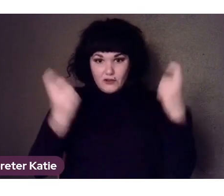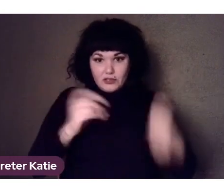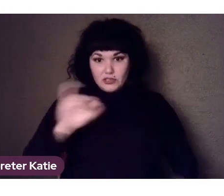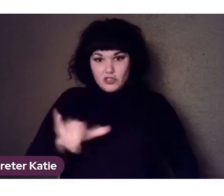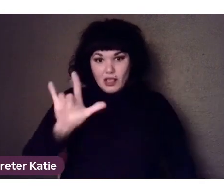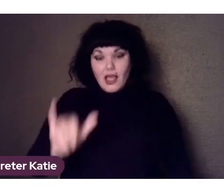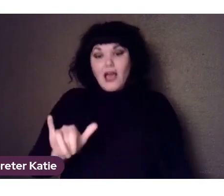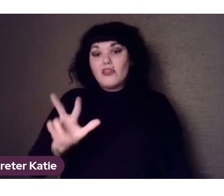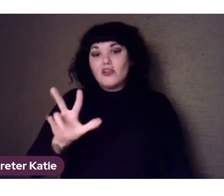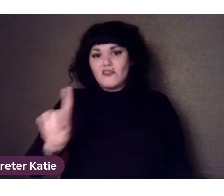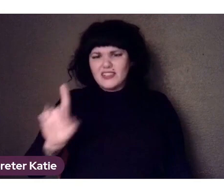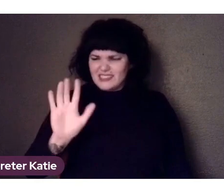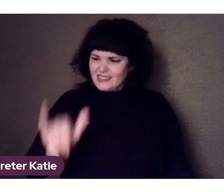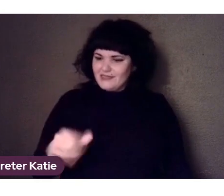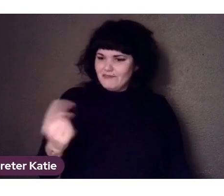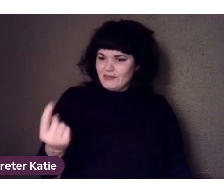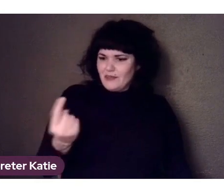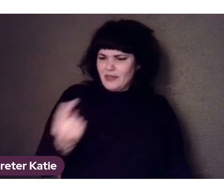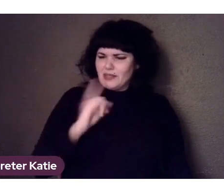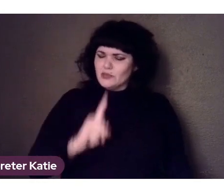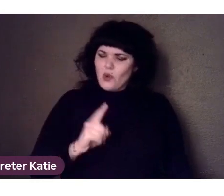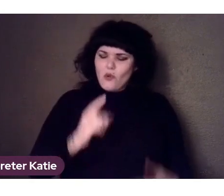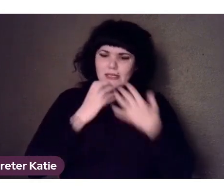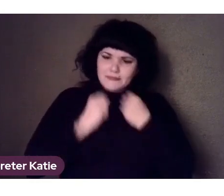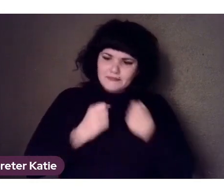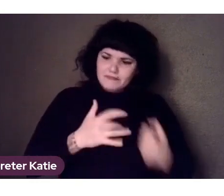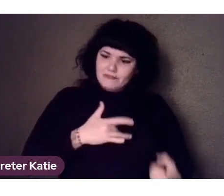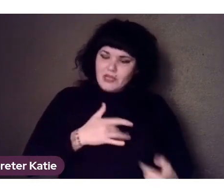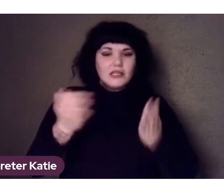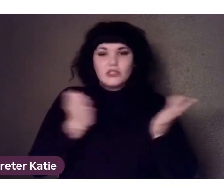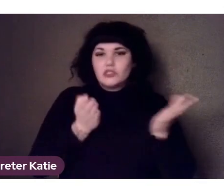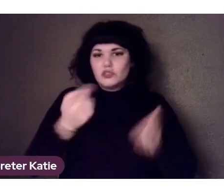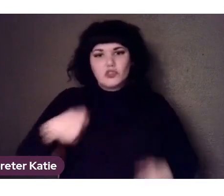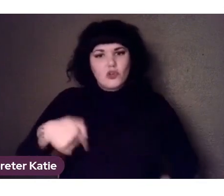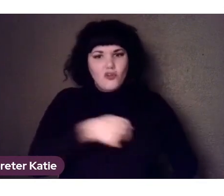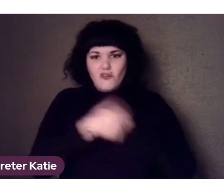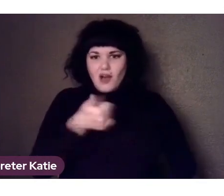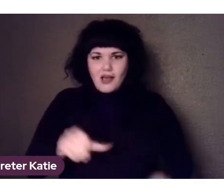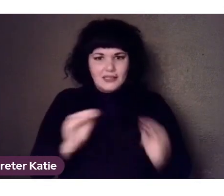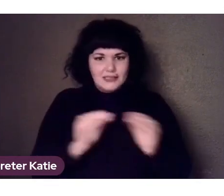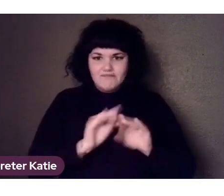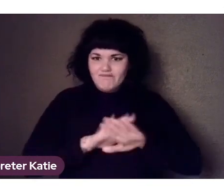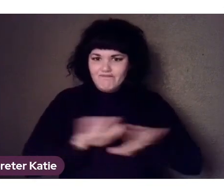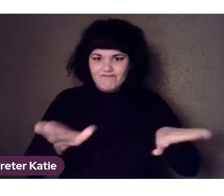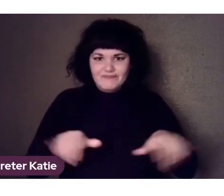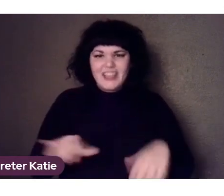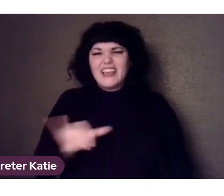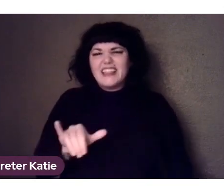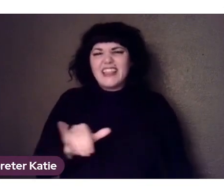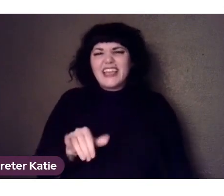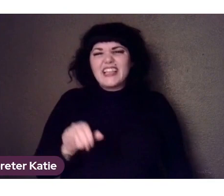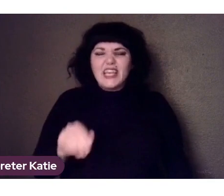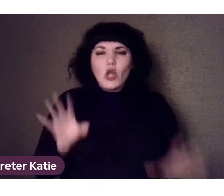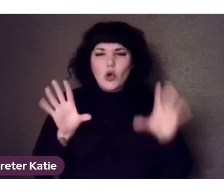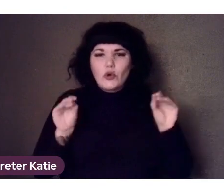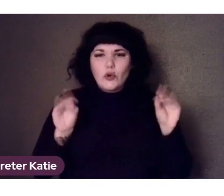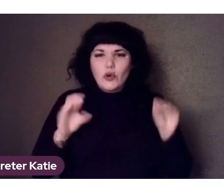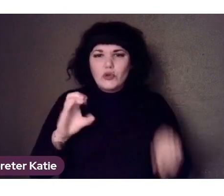was so important to me is no longer serving us. Like a little crab, we have outgrown our